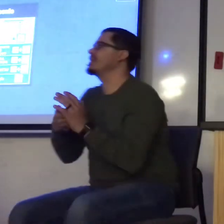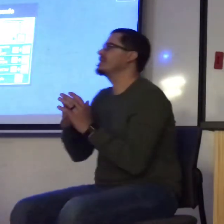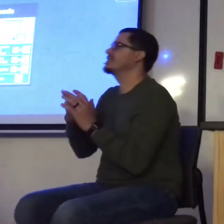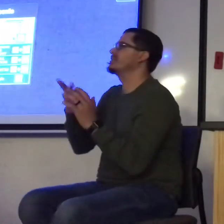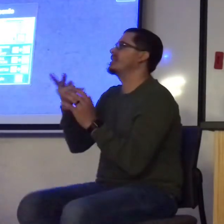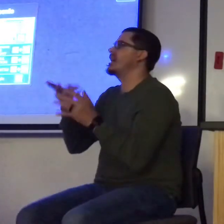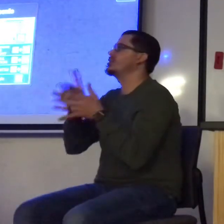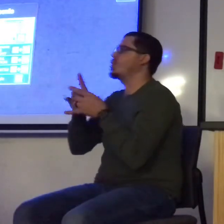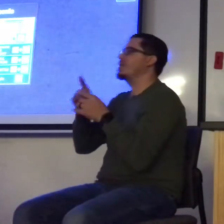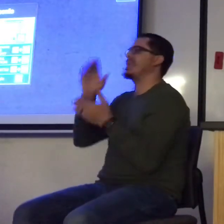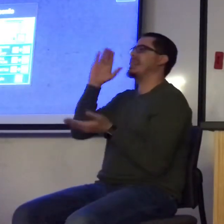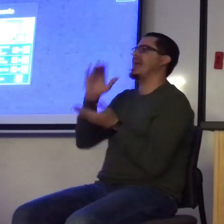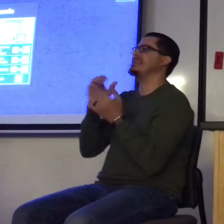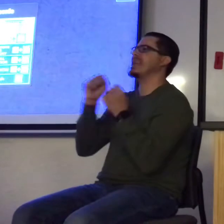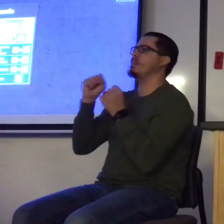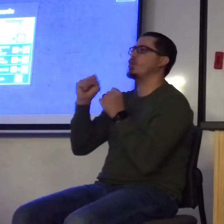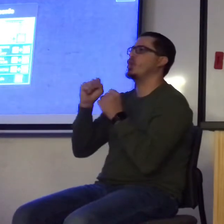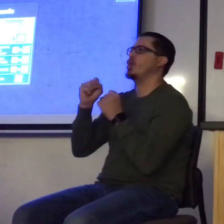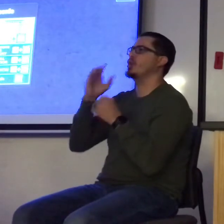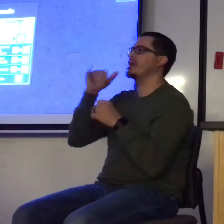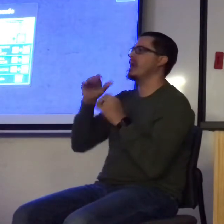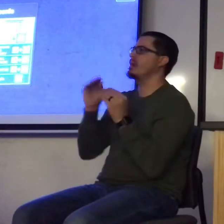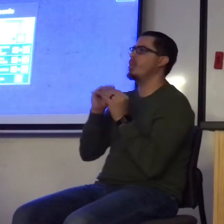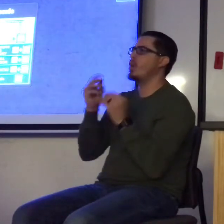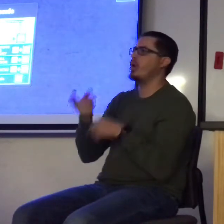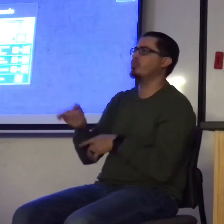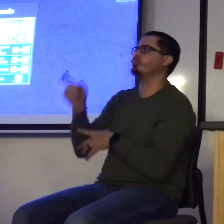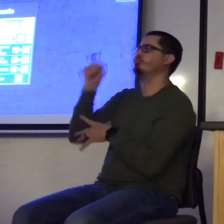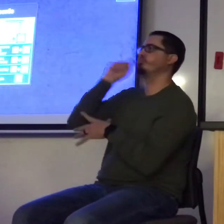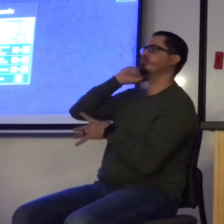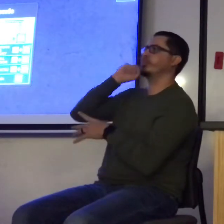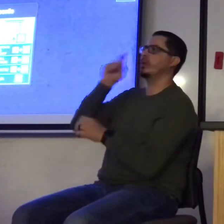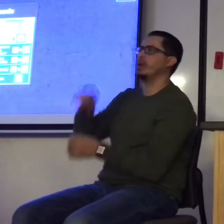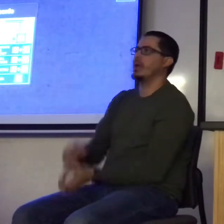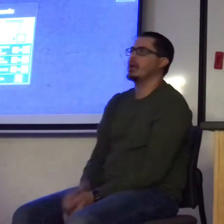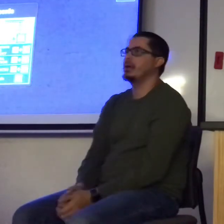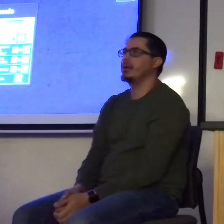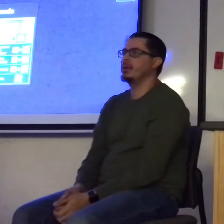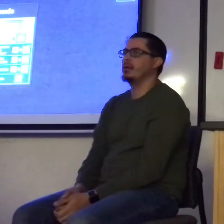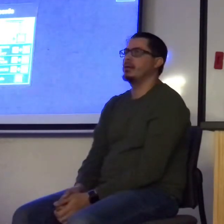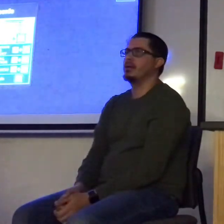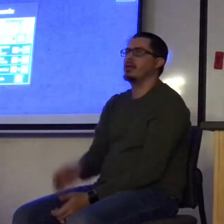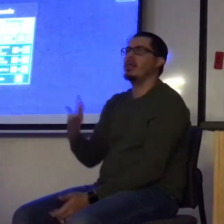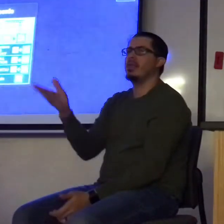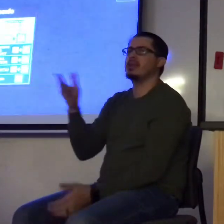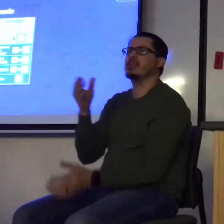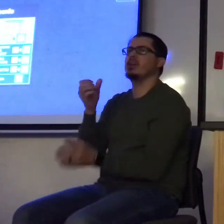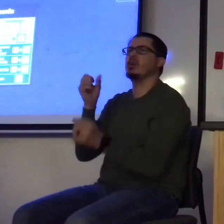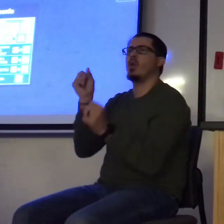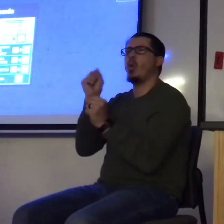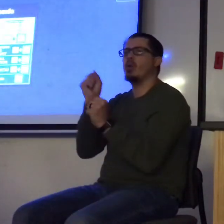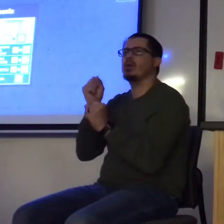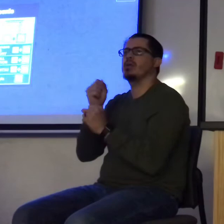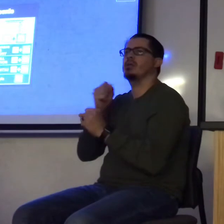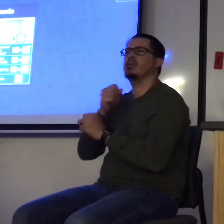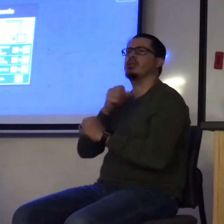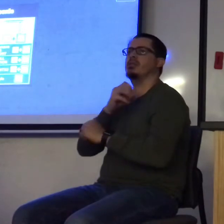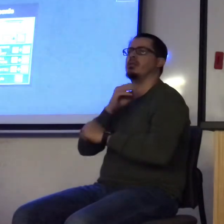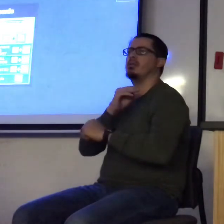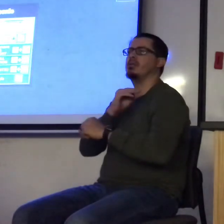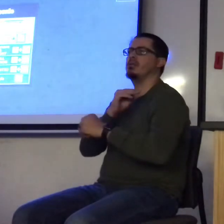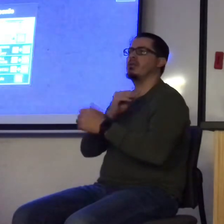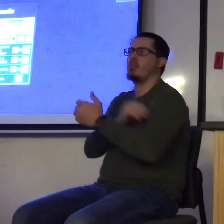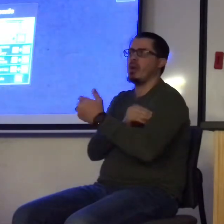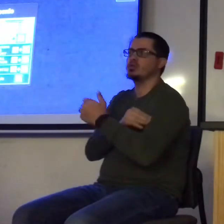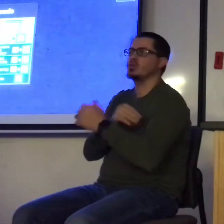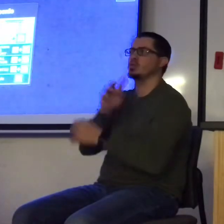less stable, so they can bend it far more than regular people. Yeah. The things that are holding it in there, muscles and tendons, they just stretch it out